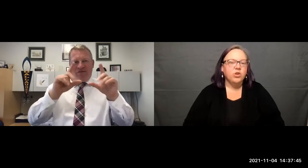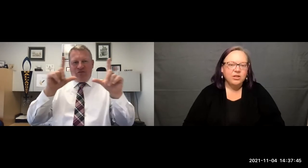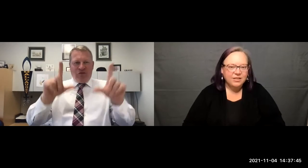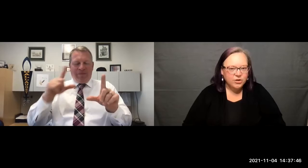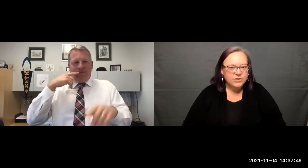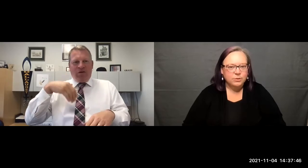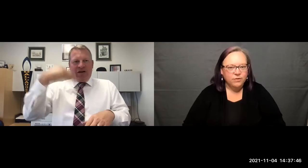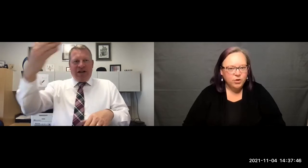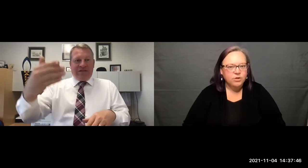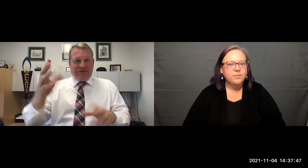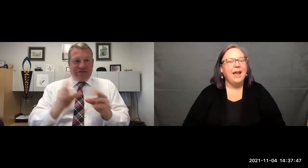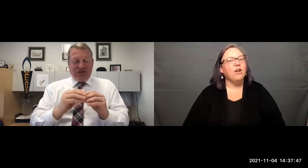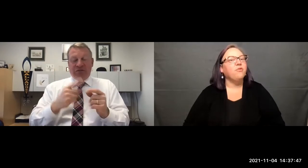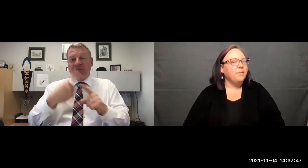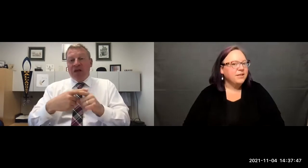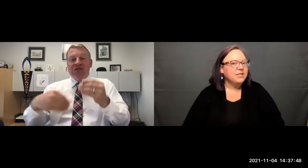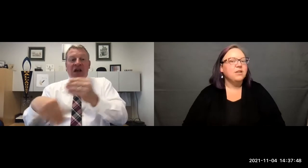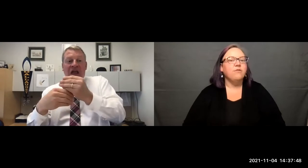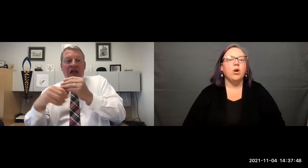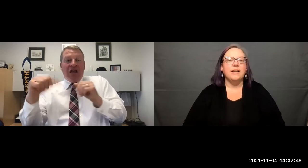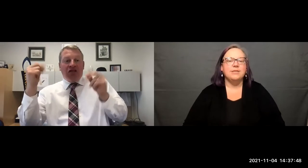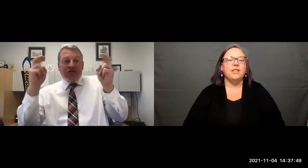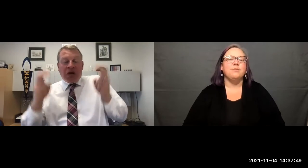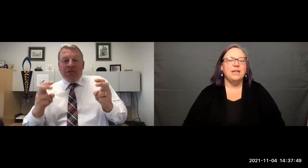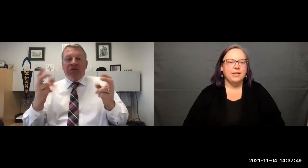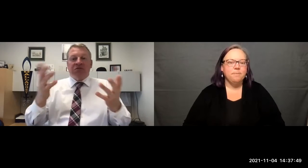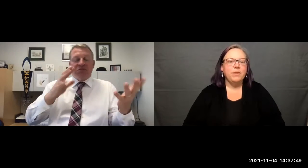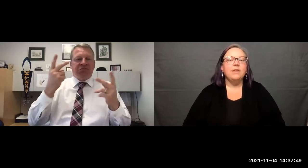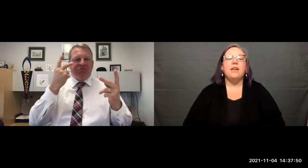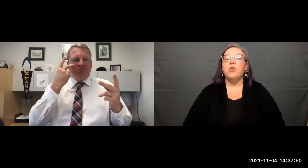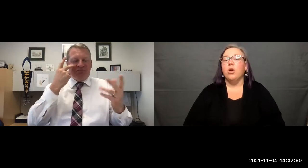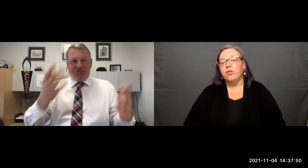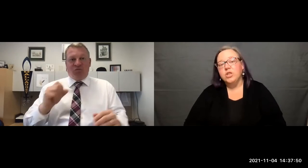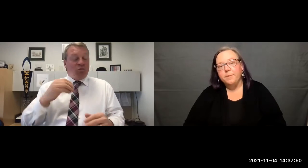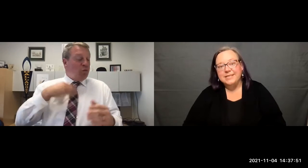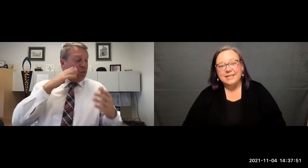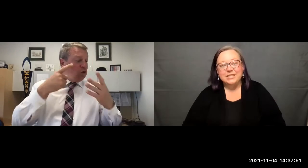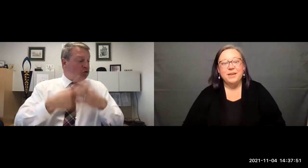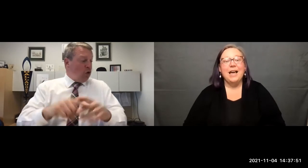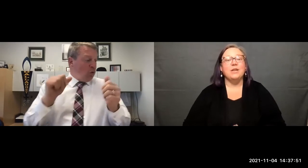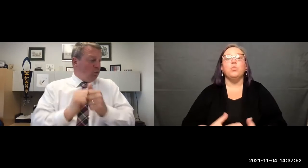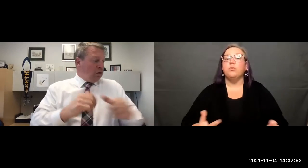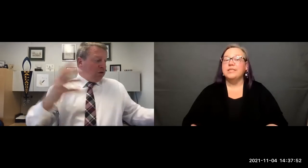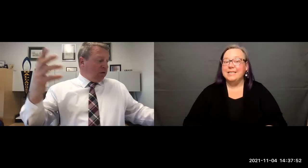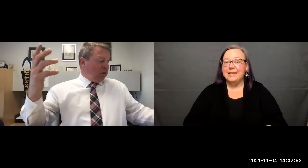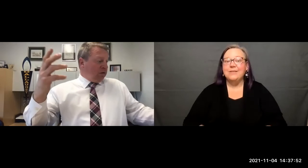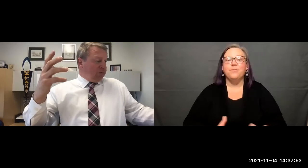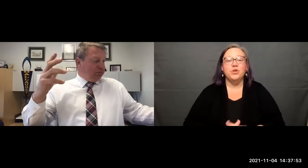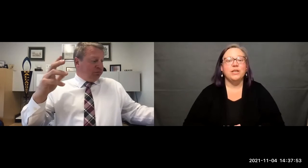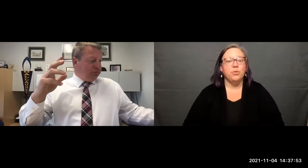collect those and review them and how to frame it for our next month's meeting. If there are other topics that need to be added, we will see during the